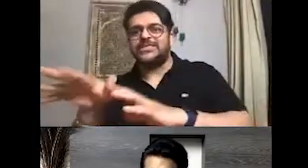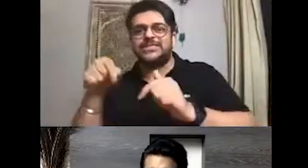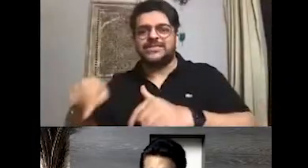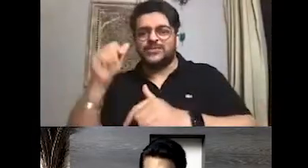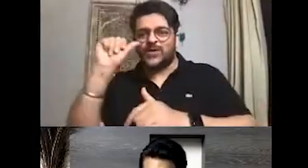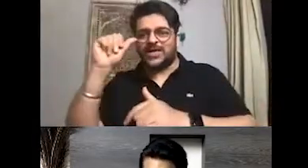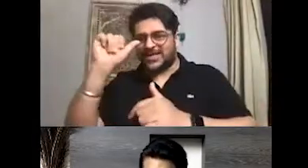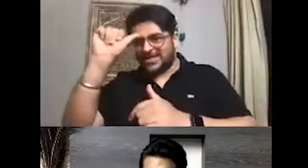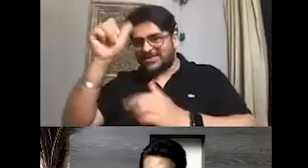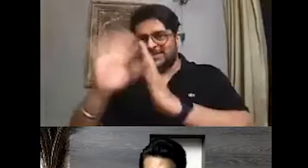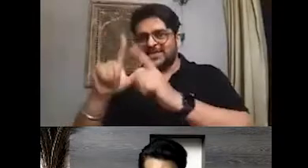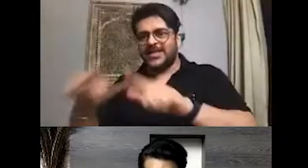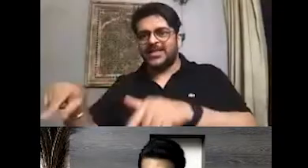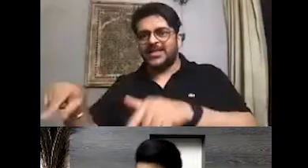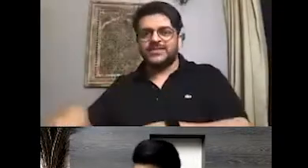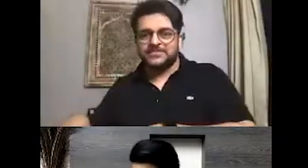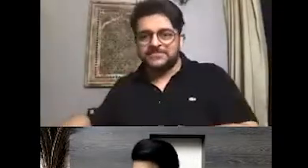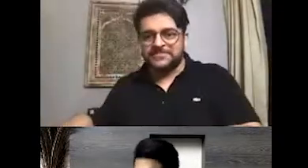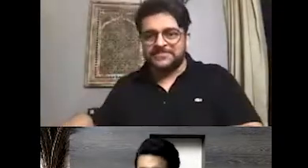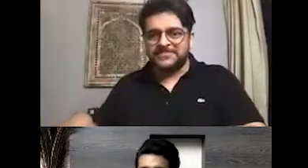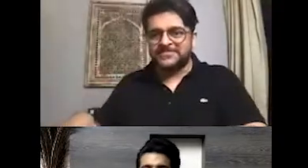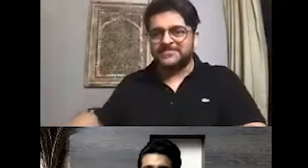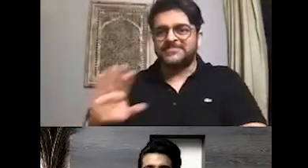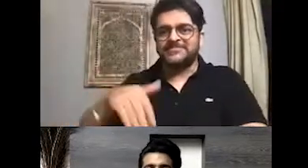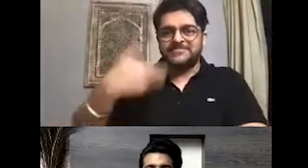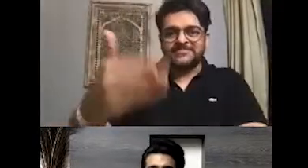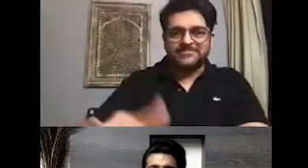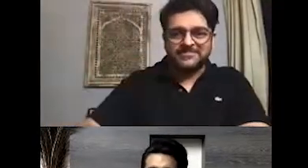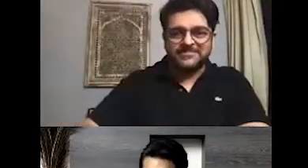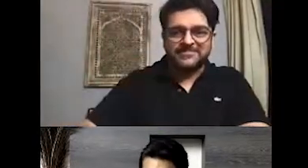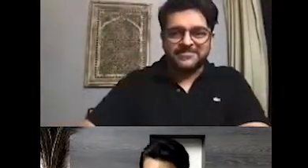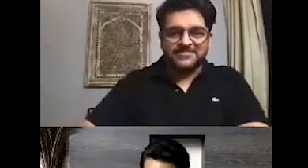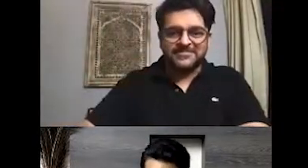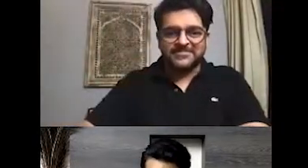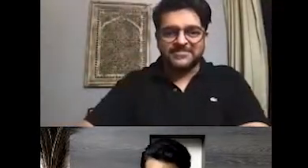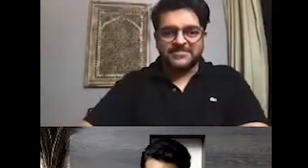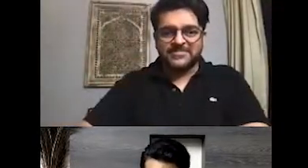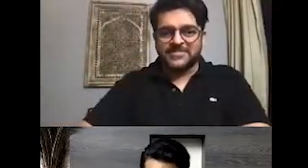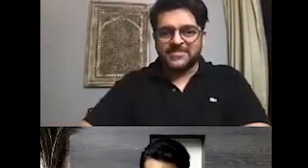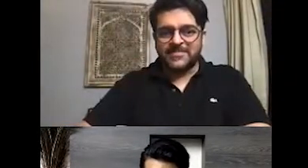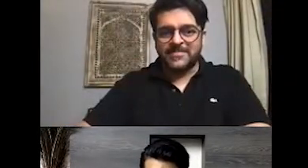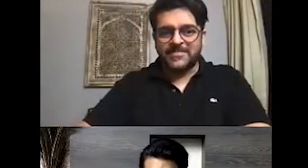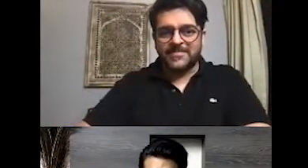colonization time, we got the influence from that British Sign Language.